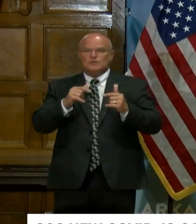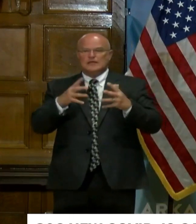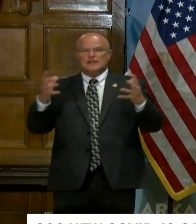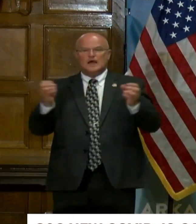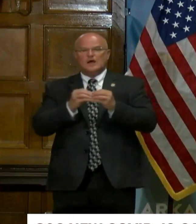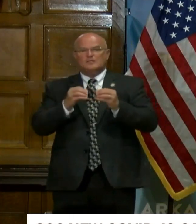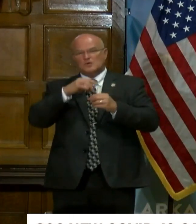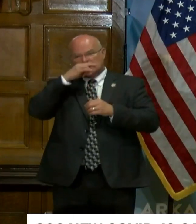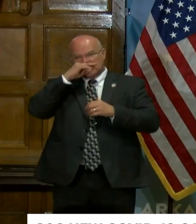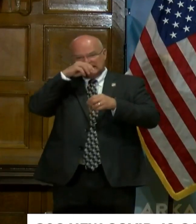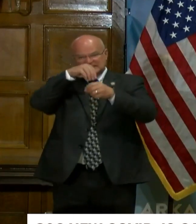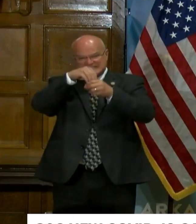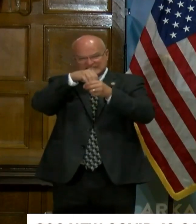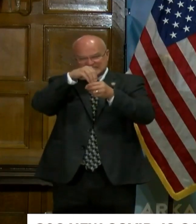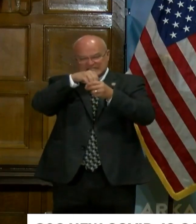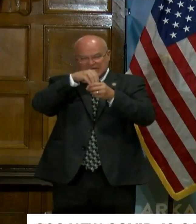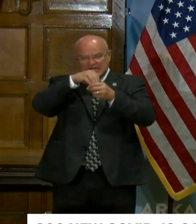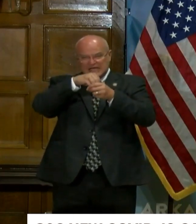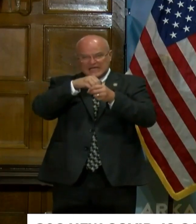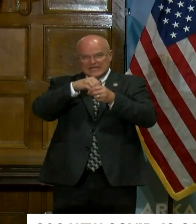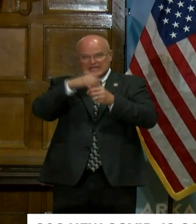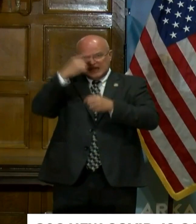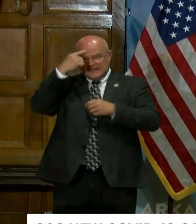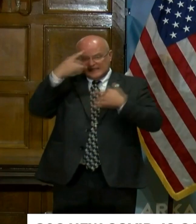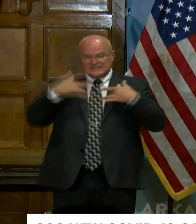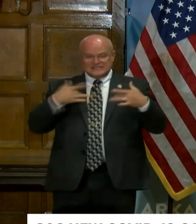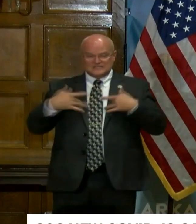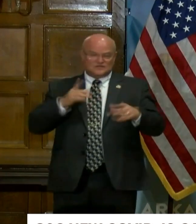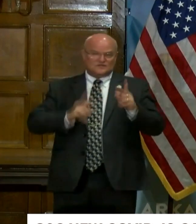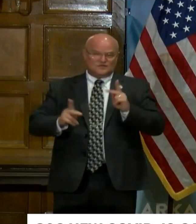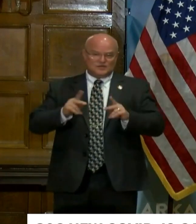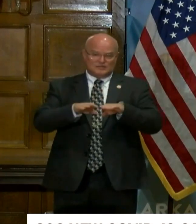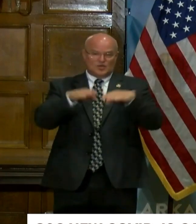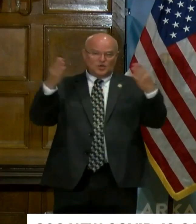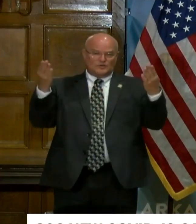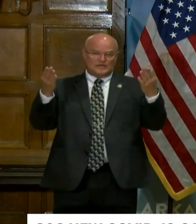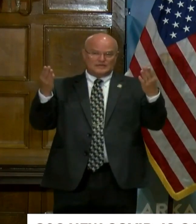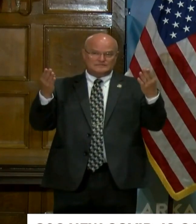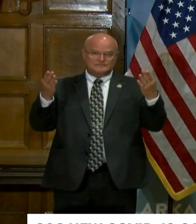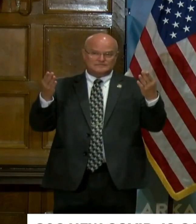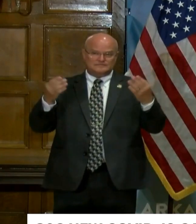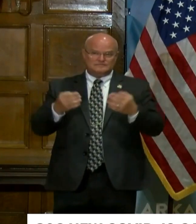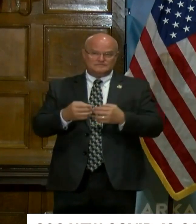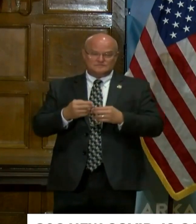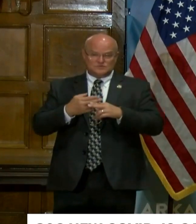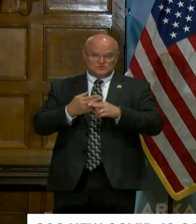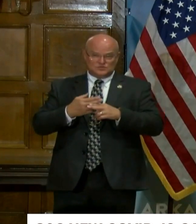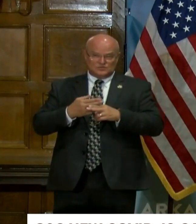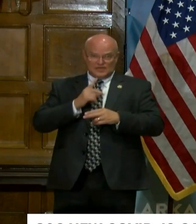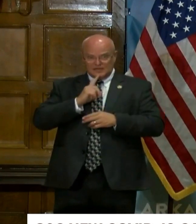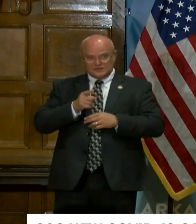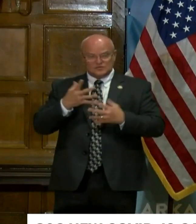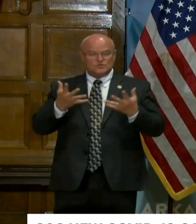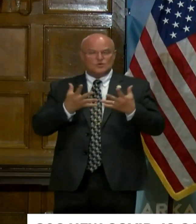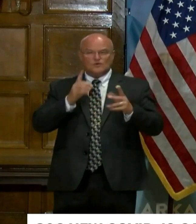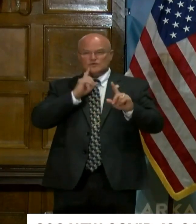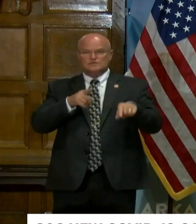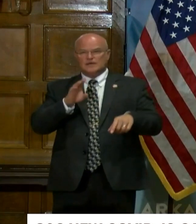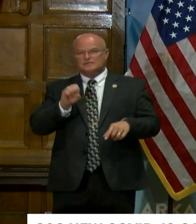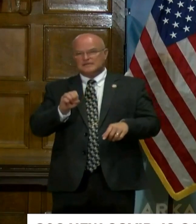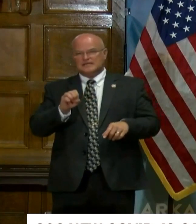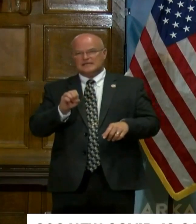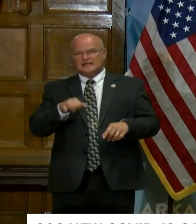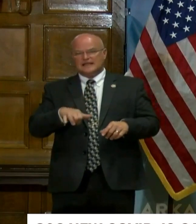lot more kids inside? I think is a concern for people opening up pretty soon, actually. So what would your response